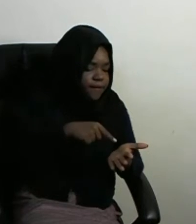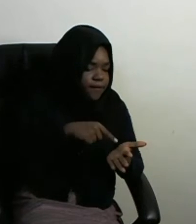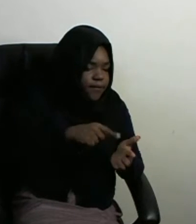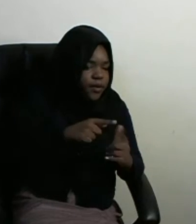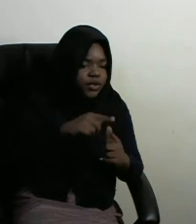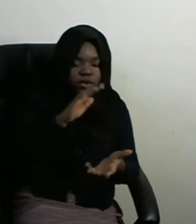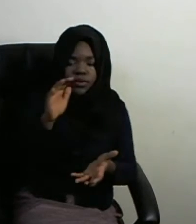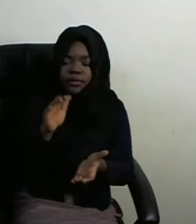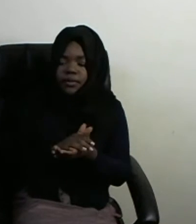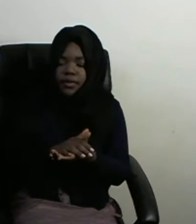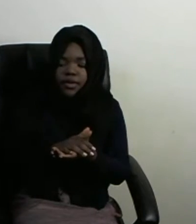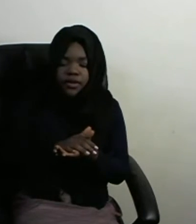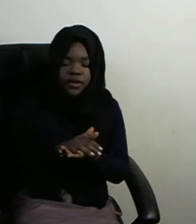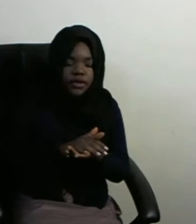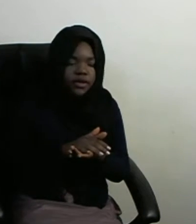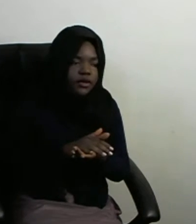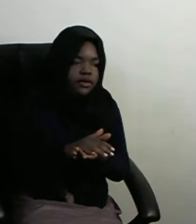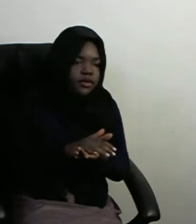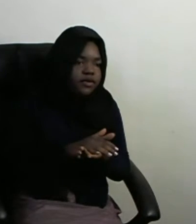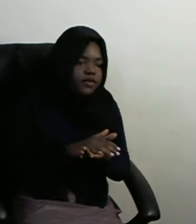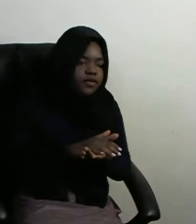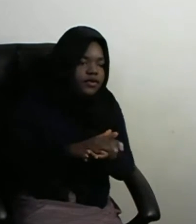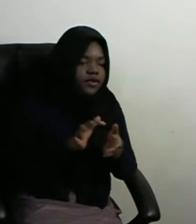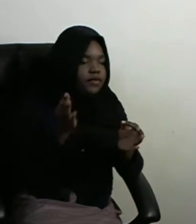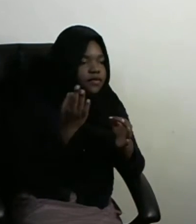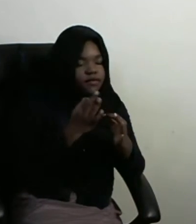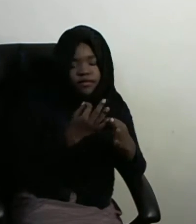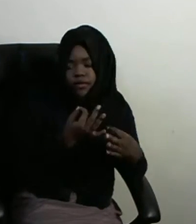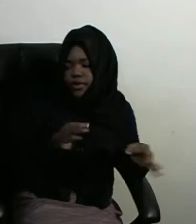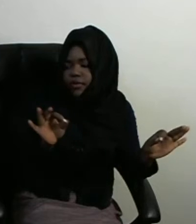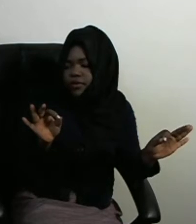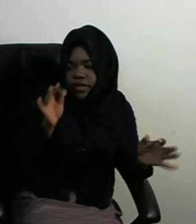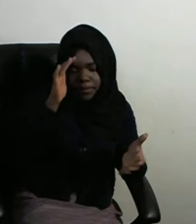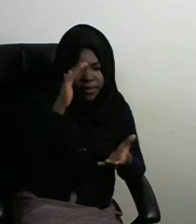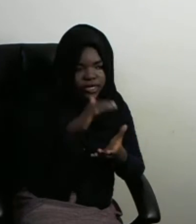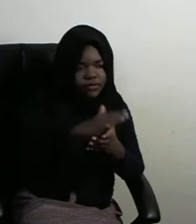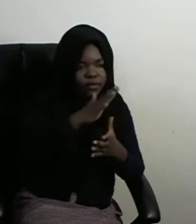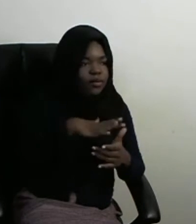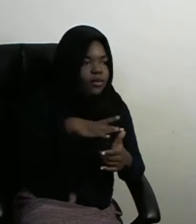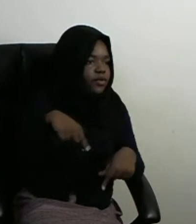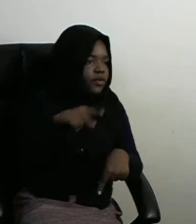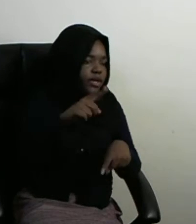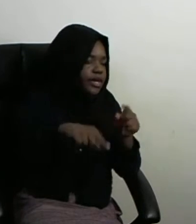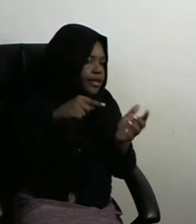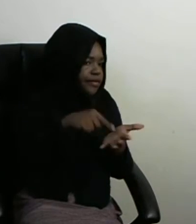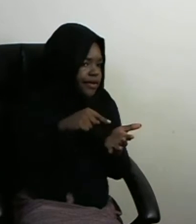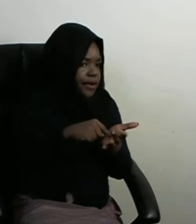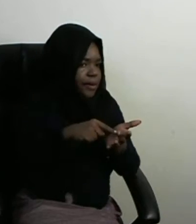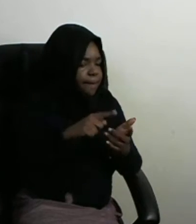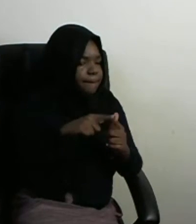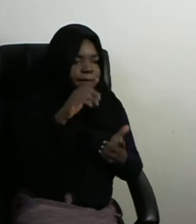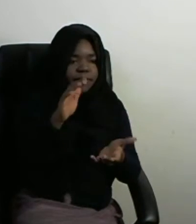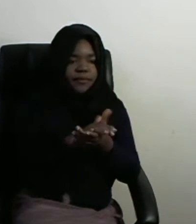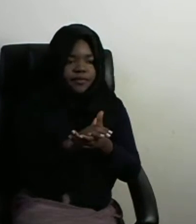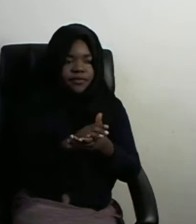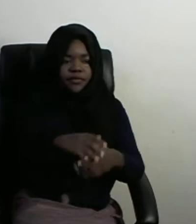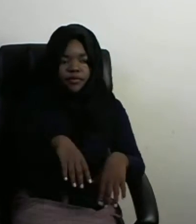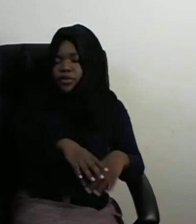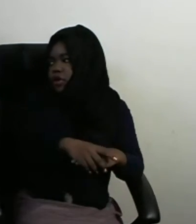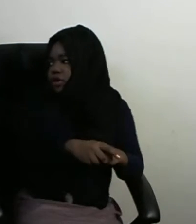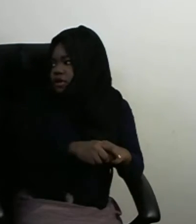to marry chaste, free, believing women. Do you know the word